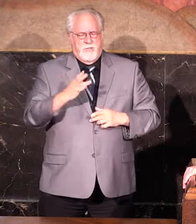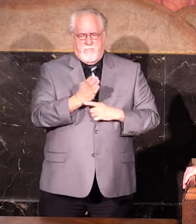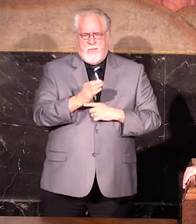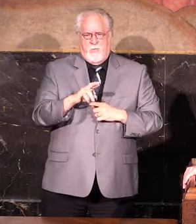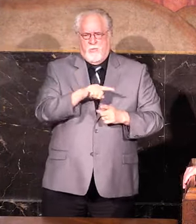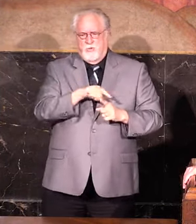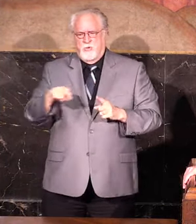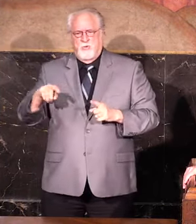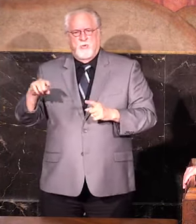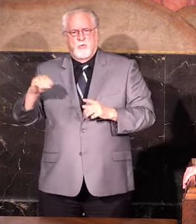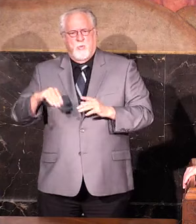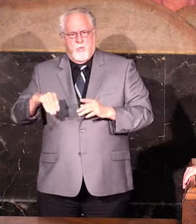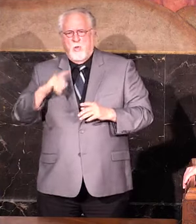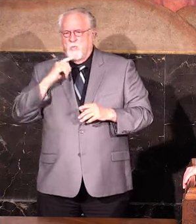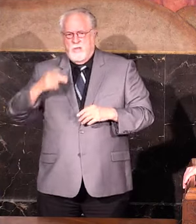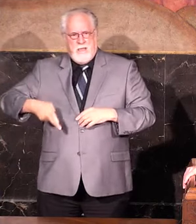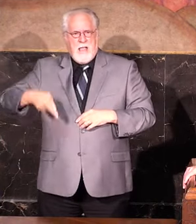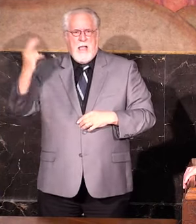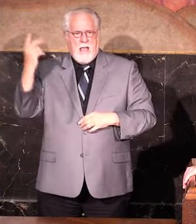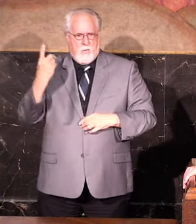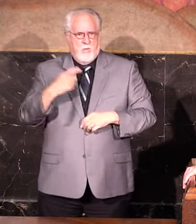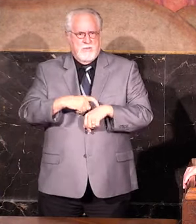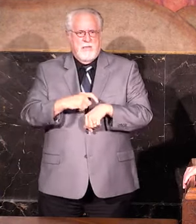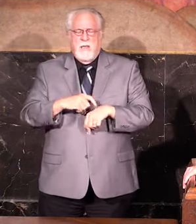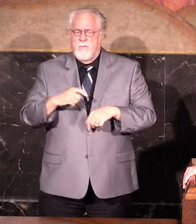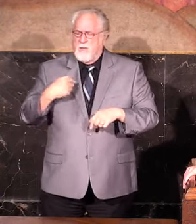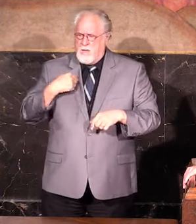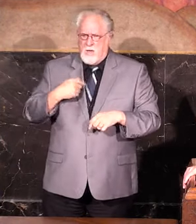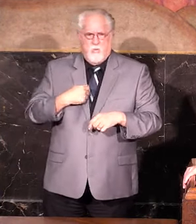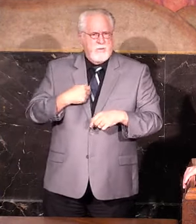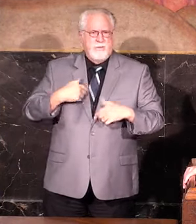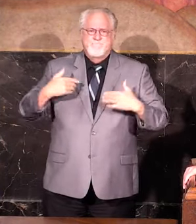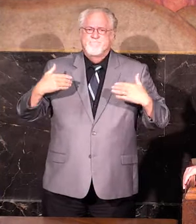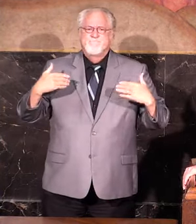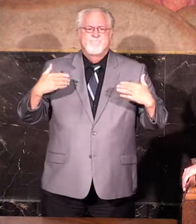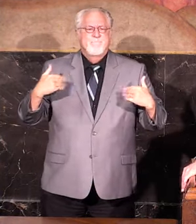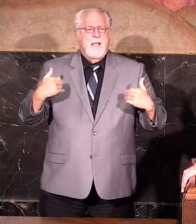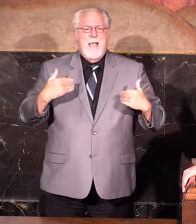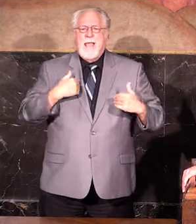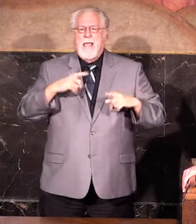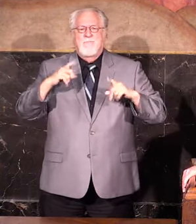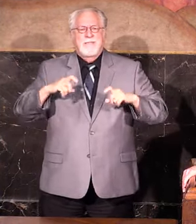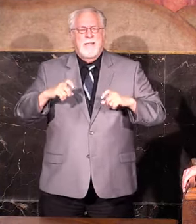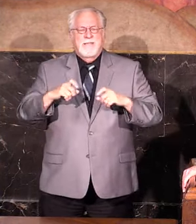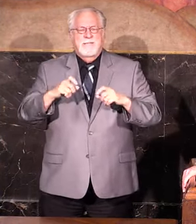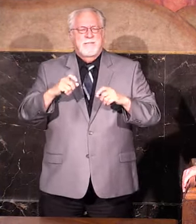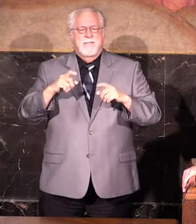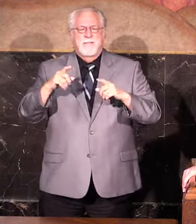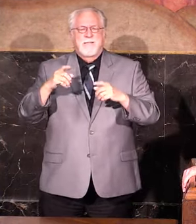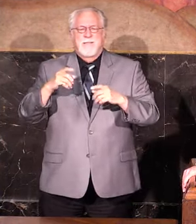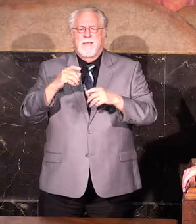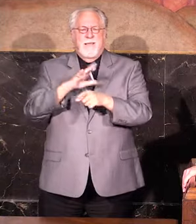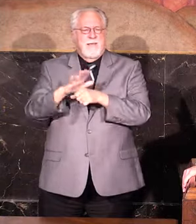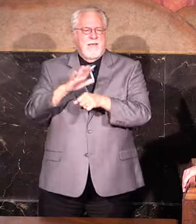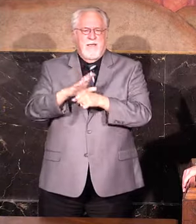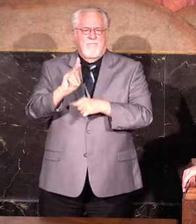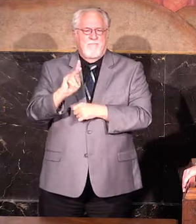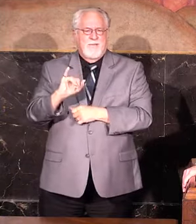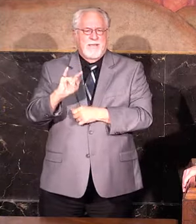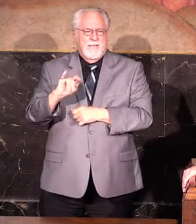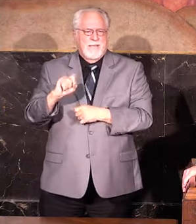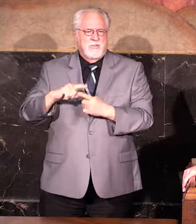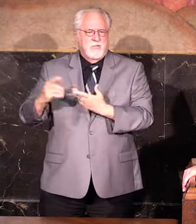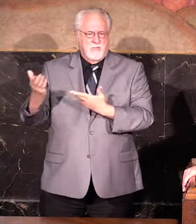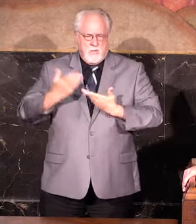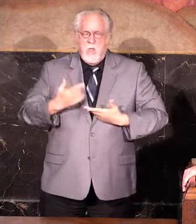and New Orleans were really spiking at one time, and we didn't yet have the test collection kits coming in the numbers that we needed them.